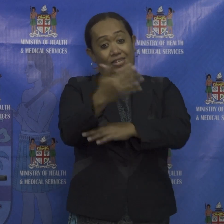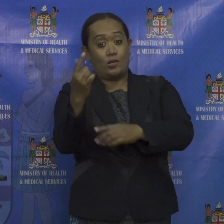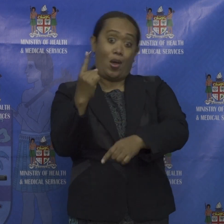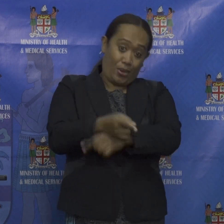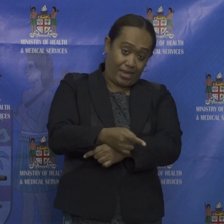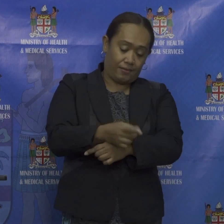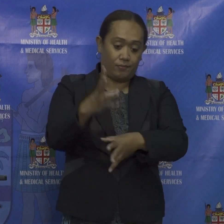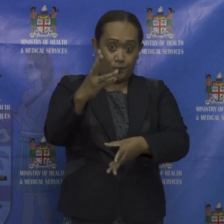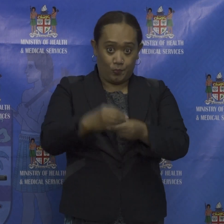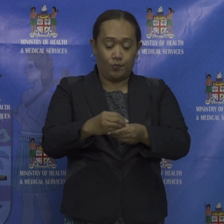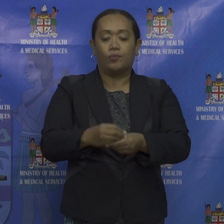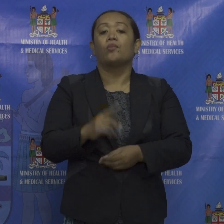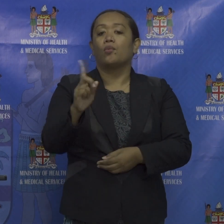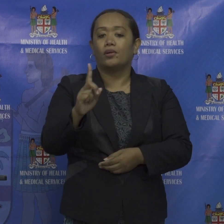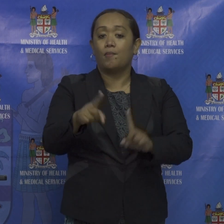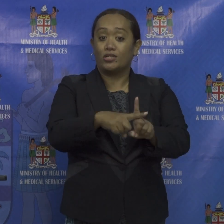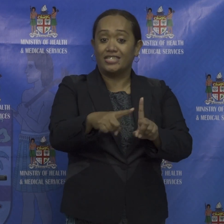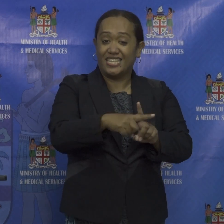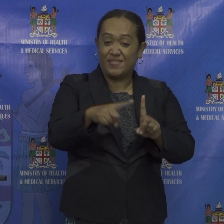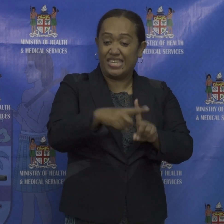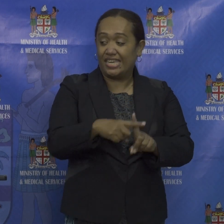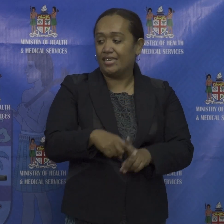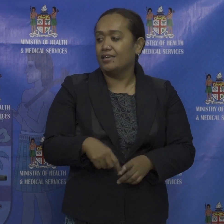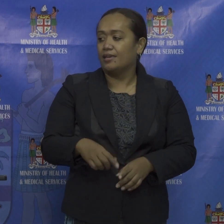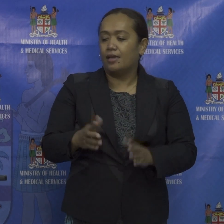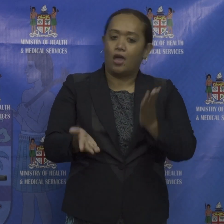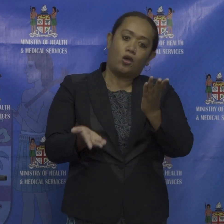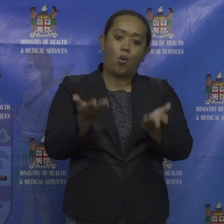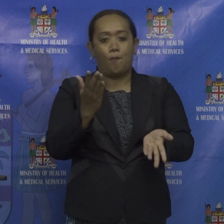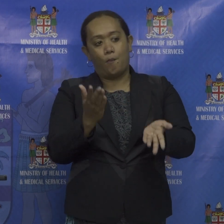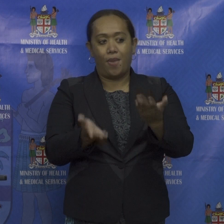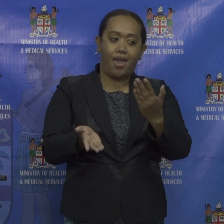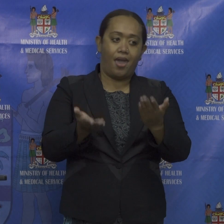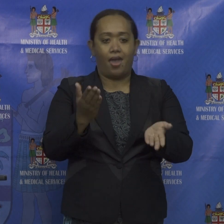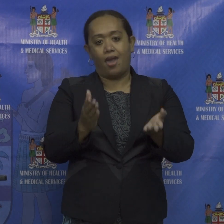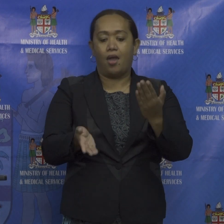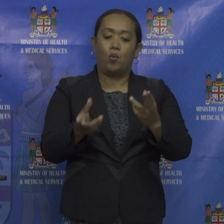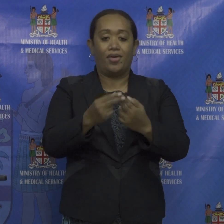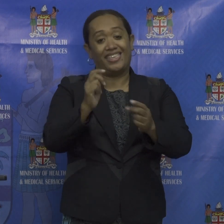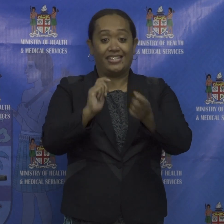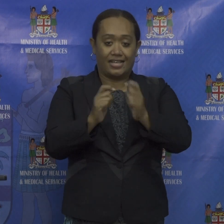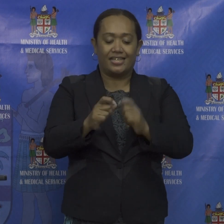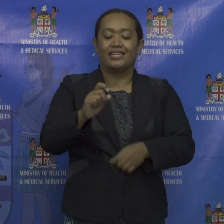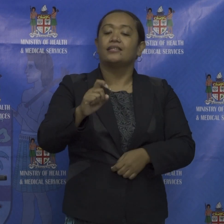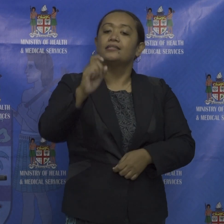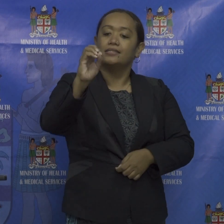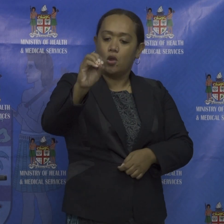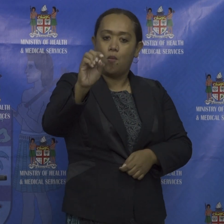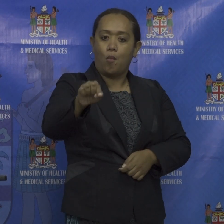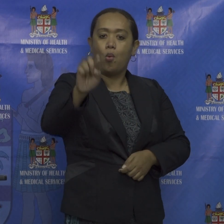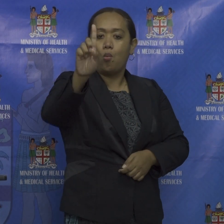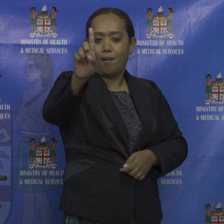days and the amount of positive cases we've had over the last 7 days and comparing it to our testing, is